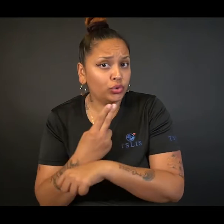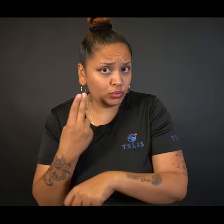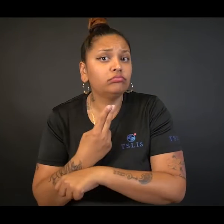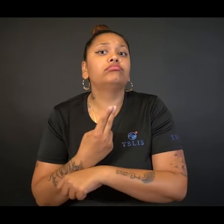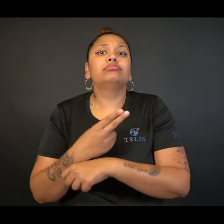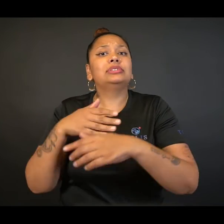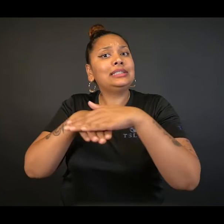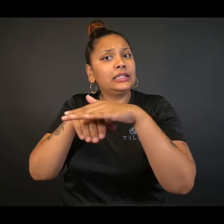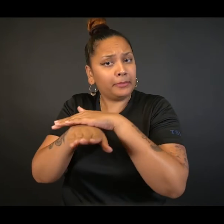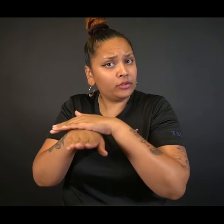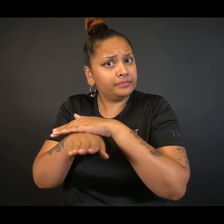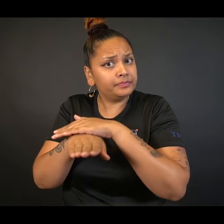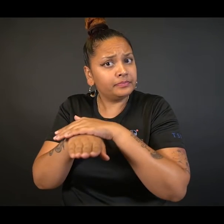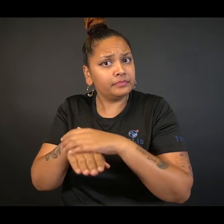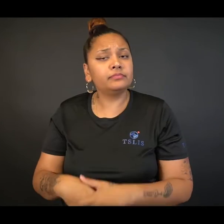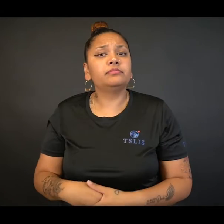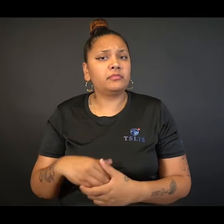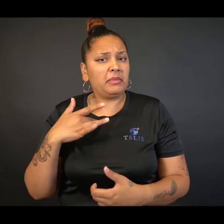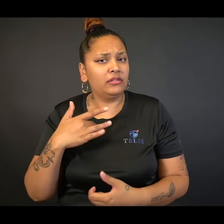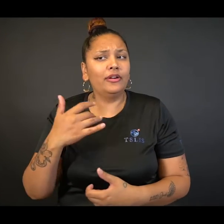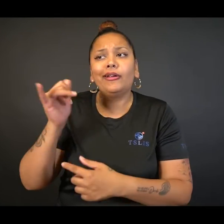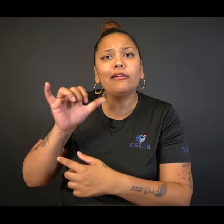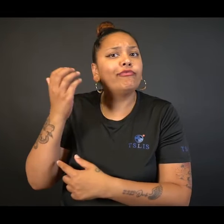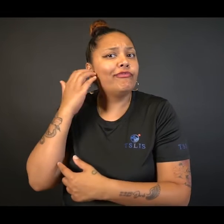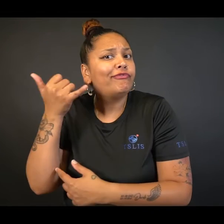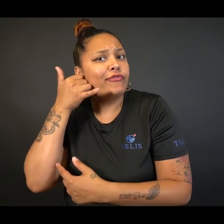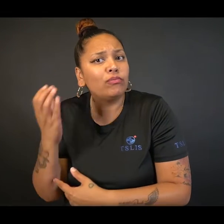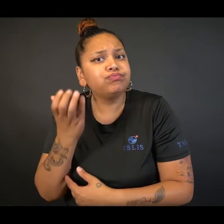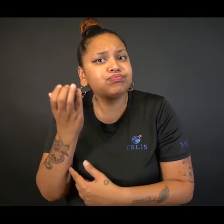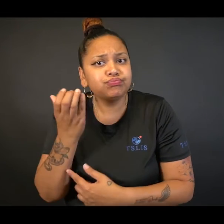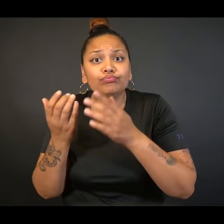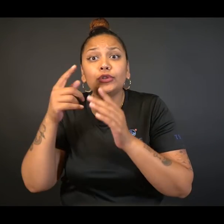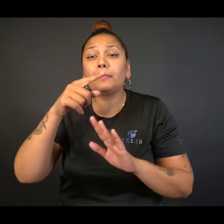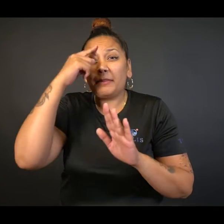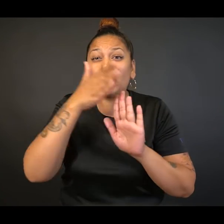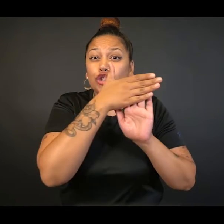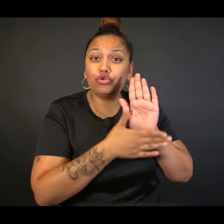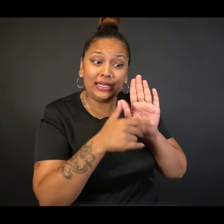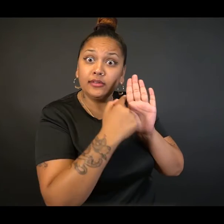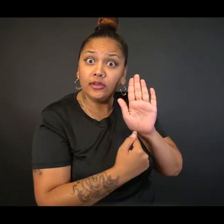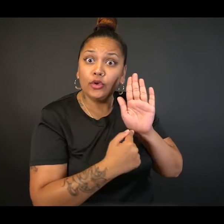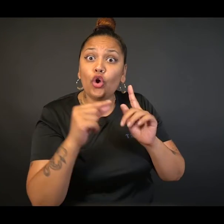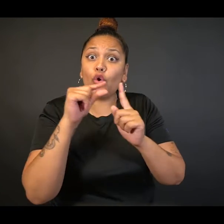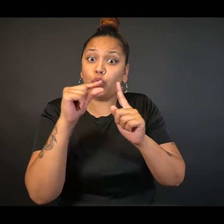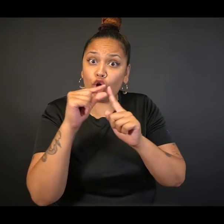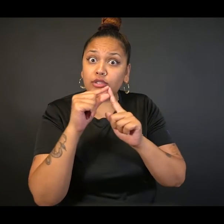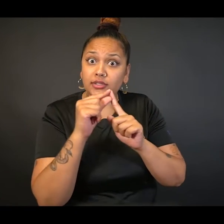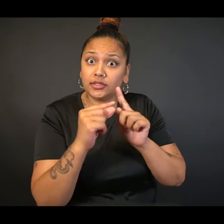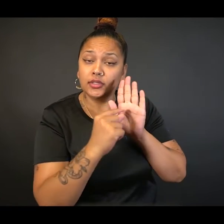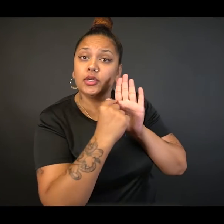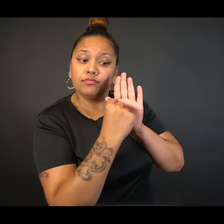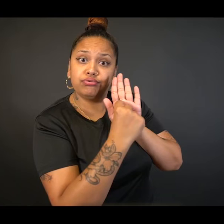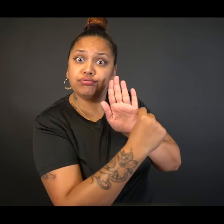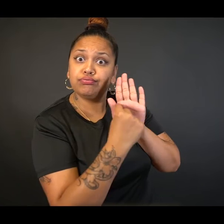but I change the color, so I'll have a black background and have the letters be white